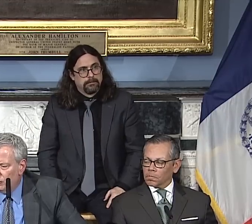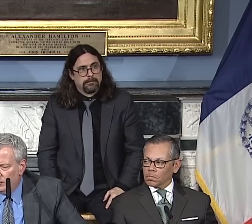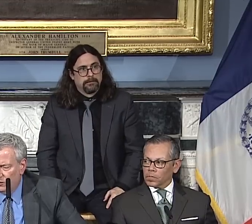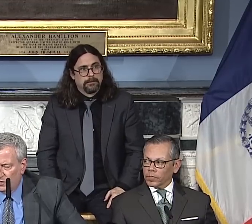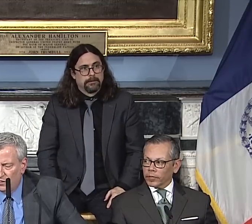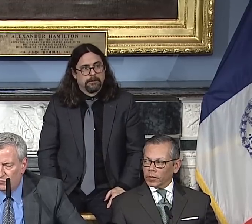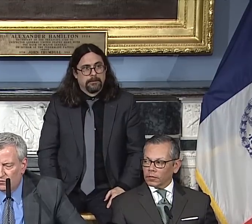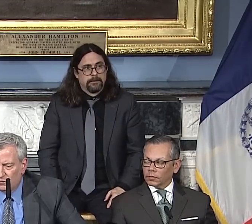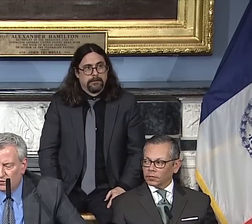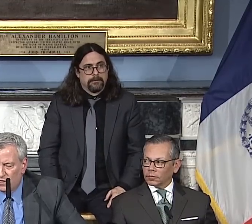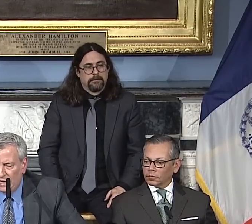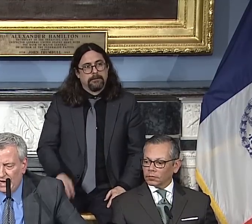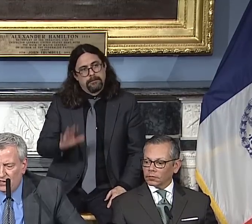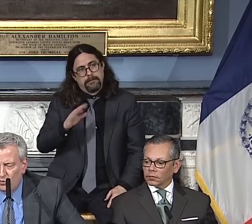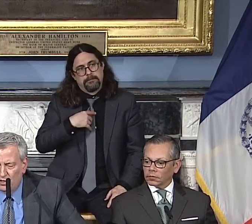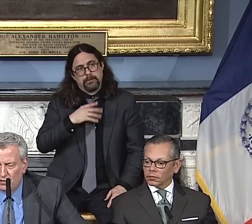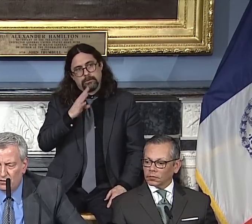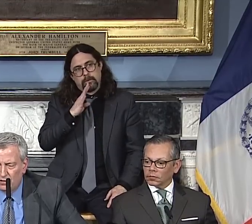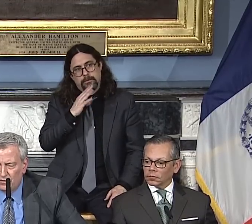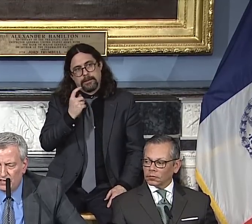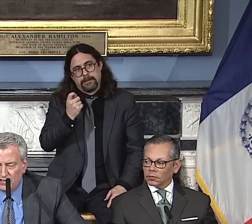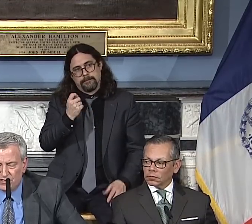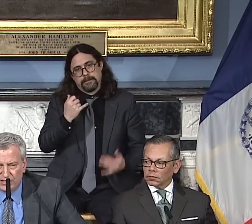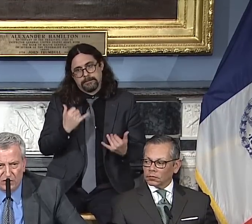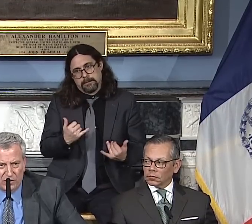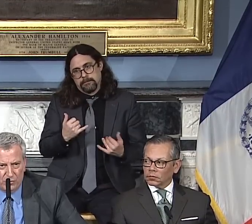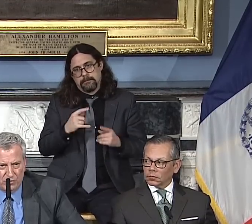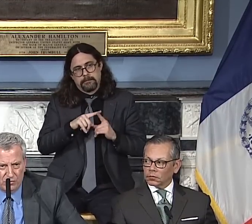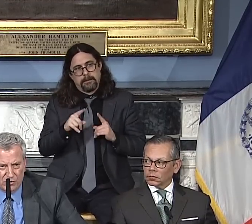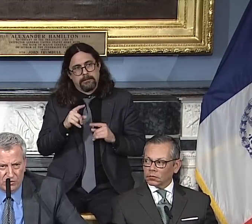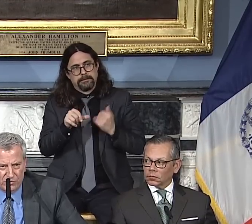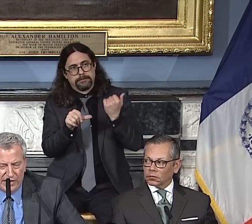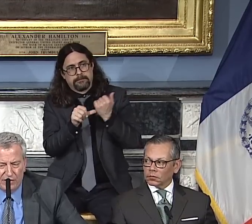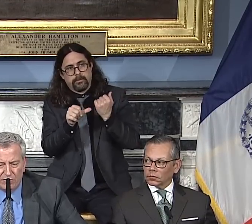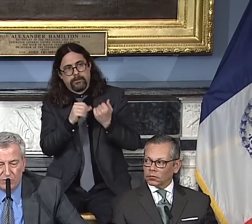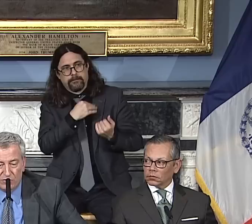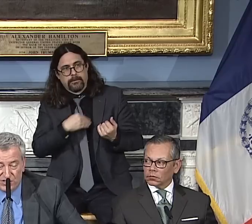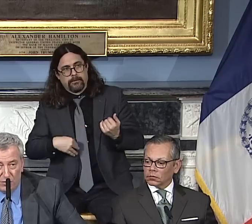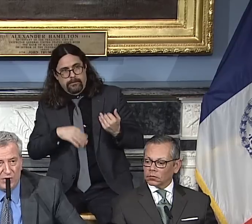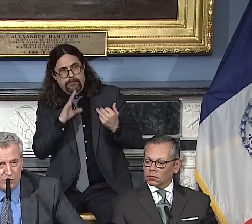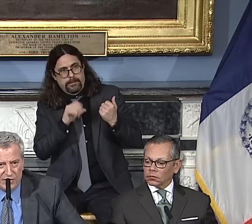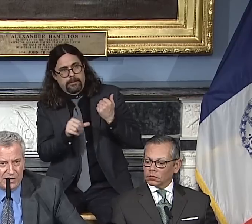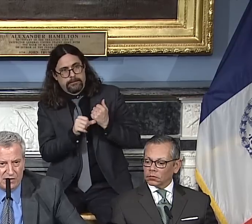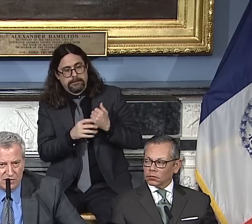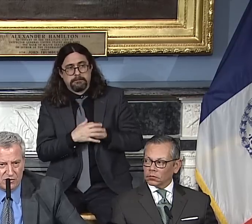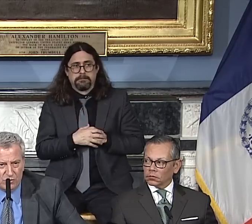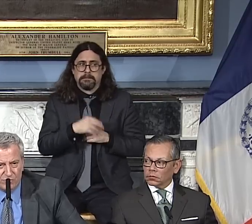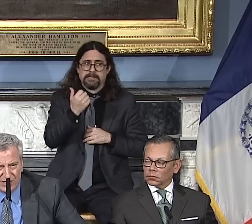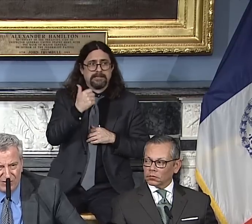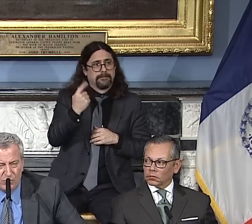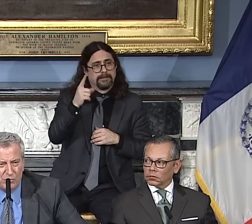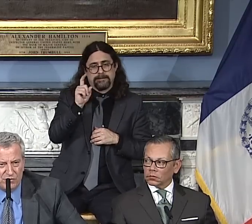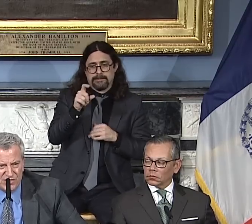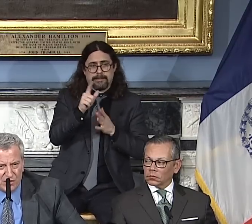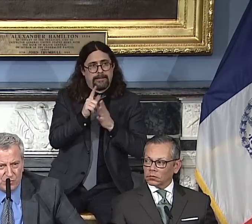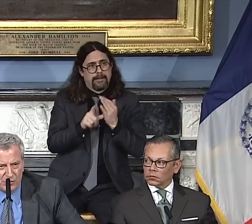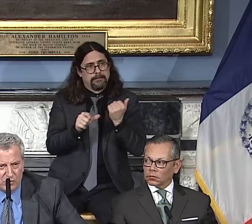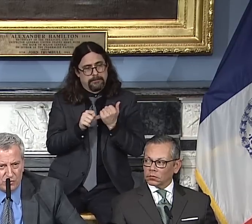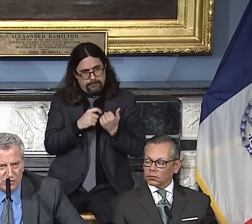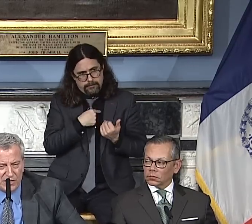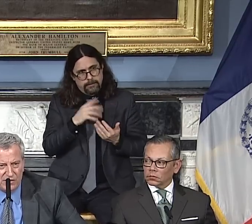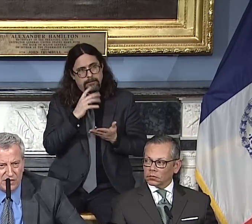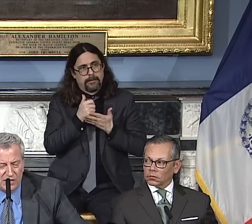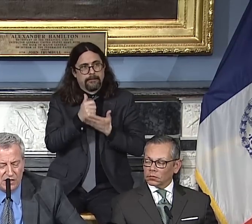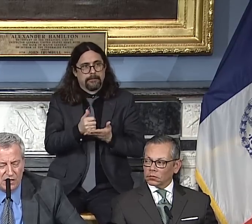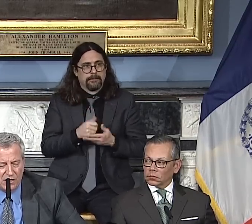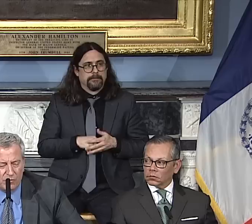are clearly for anyone that needs the legal help, we're going to do that. For some people, we can't necessarily do it for everyone, but for some people